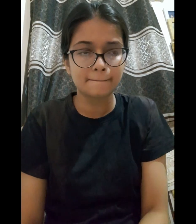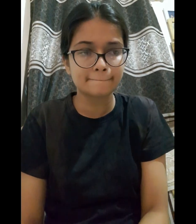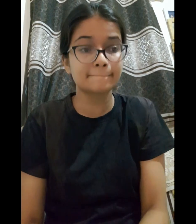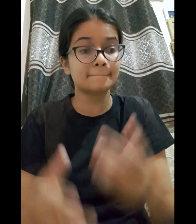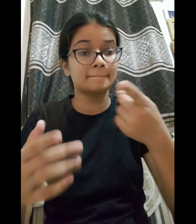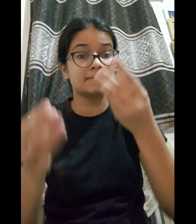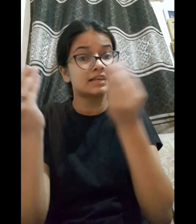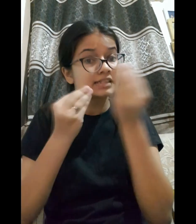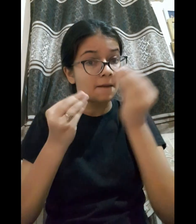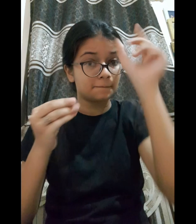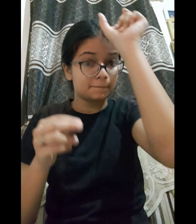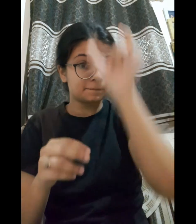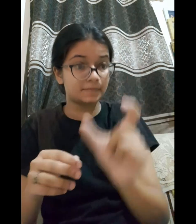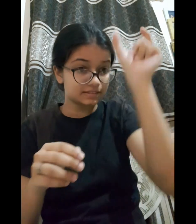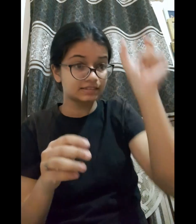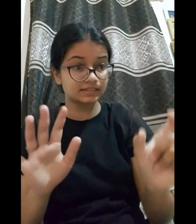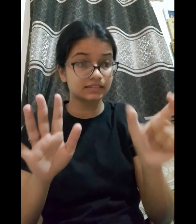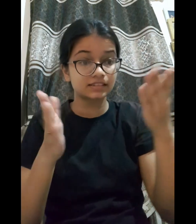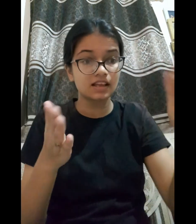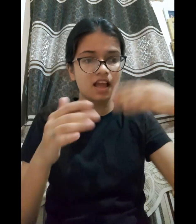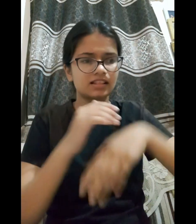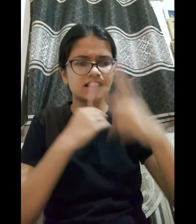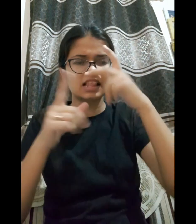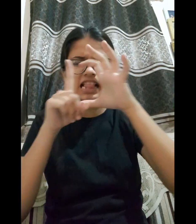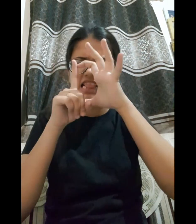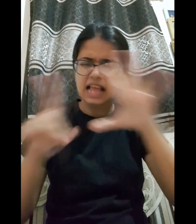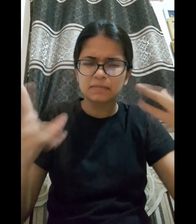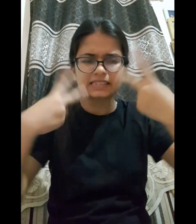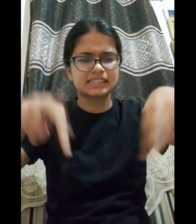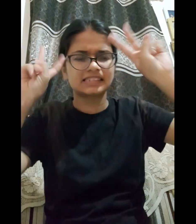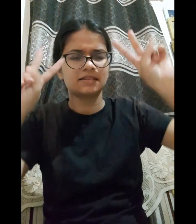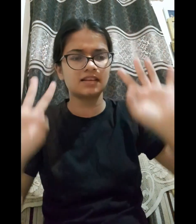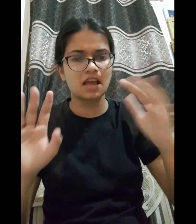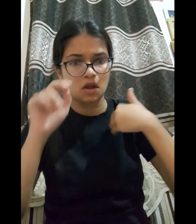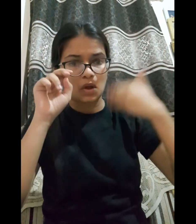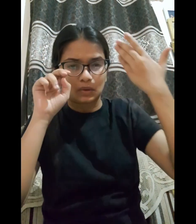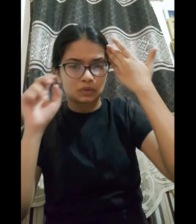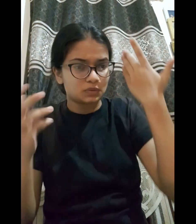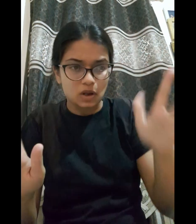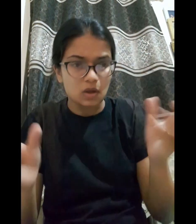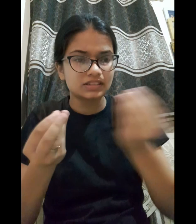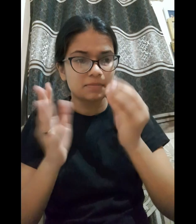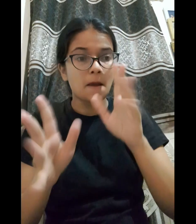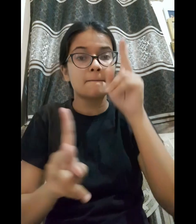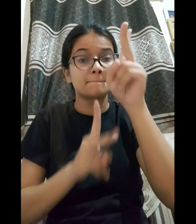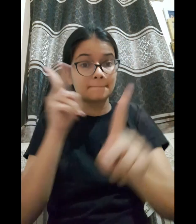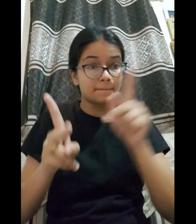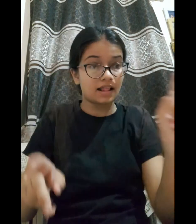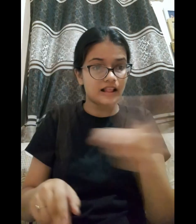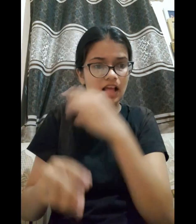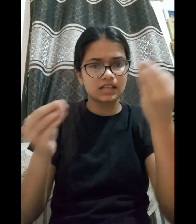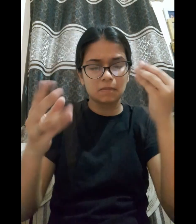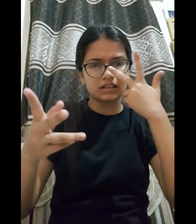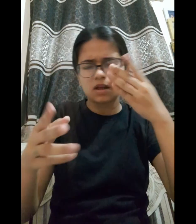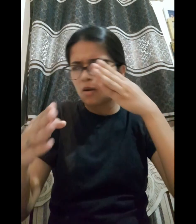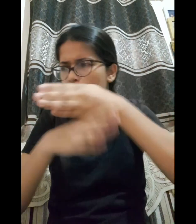In some human beings, this damage is catastrophic. We still do not know why some people are more affected than